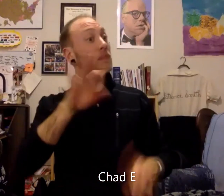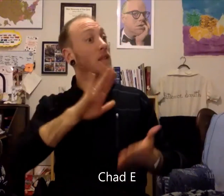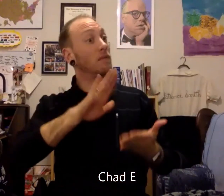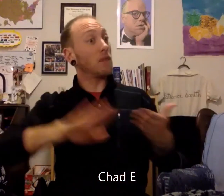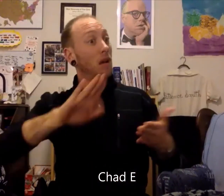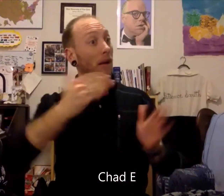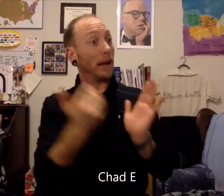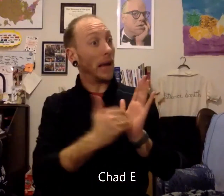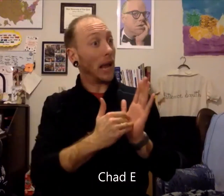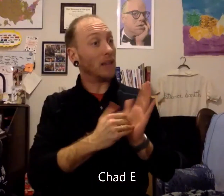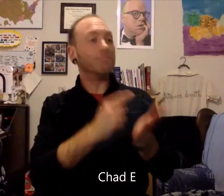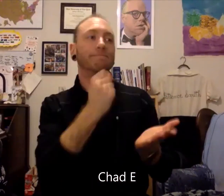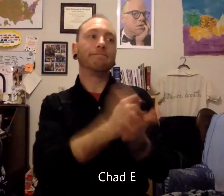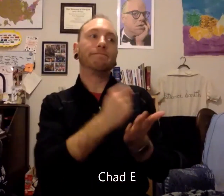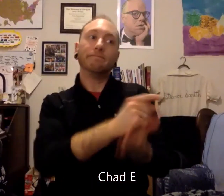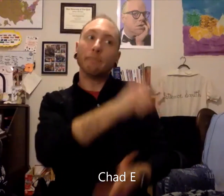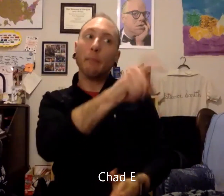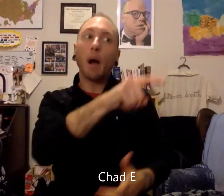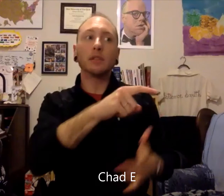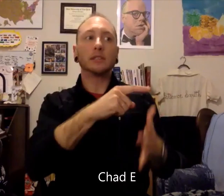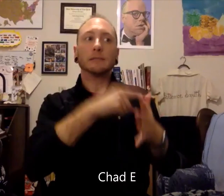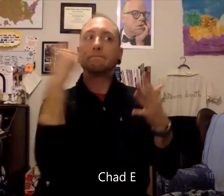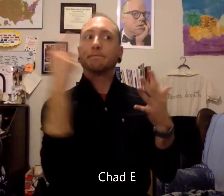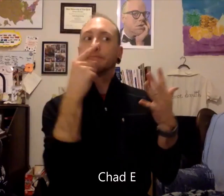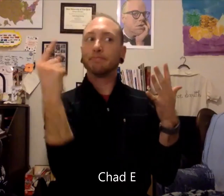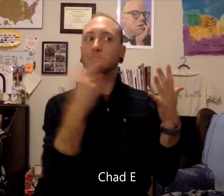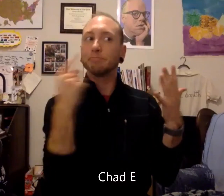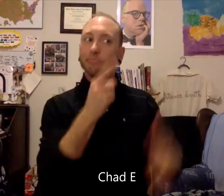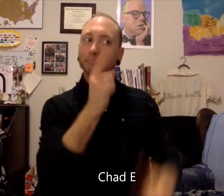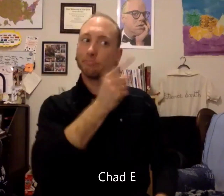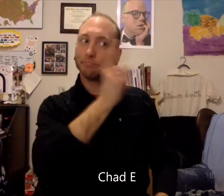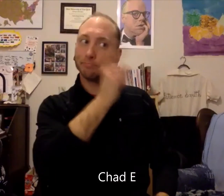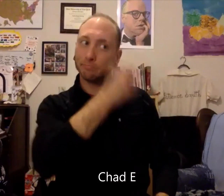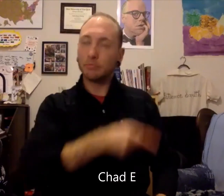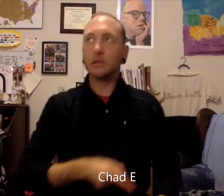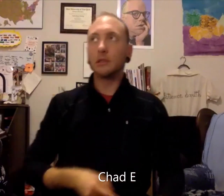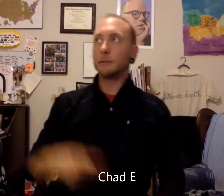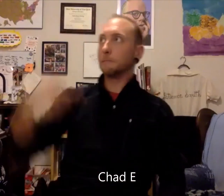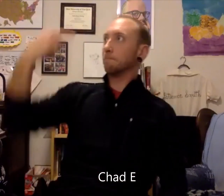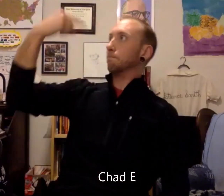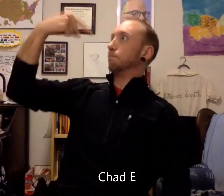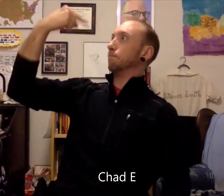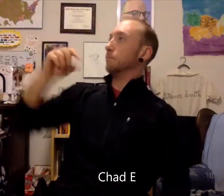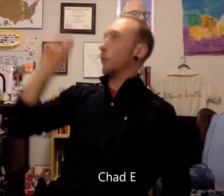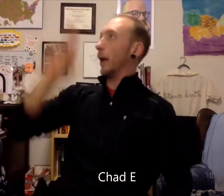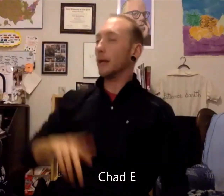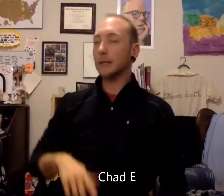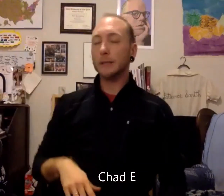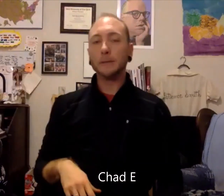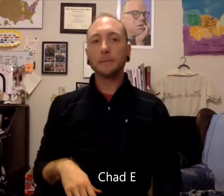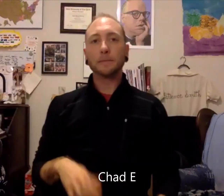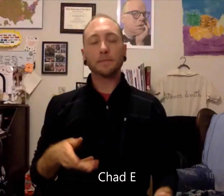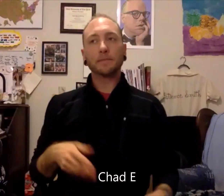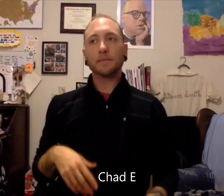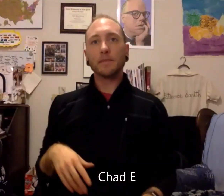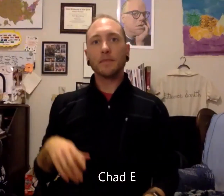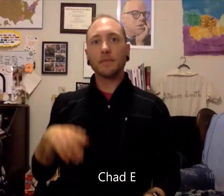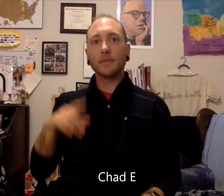therapist, you have to do this, you have to do that. And it's, again, like I kind of thought I could beat it. And